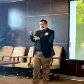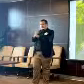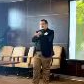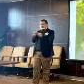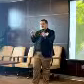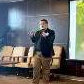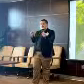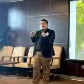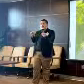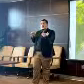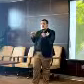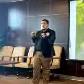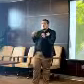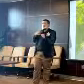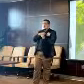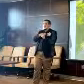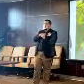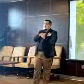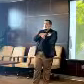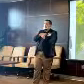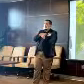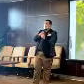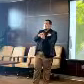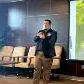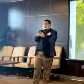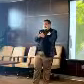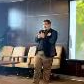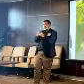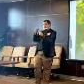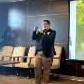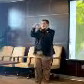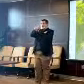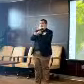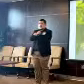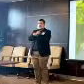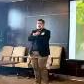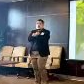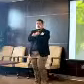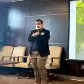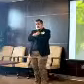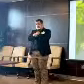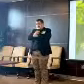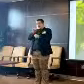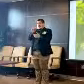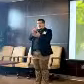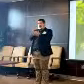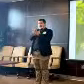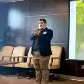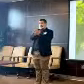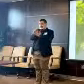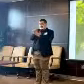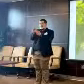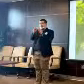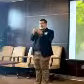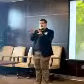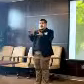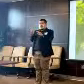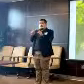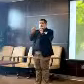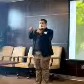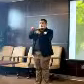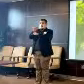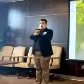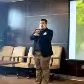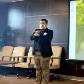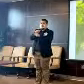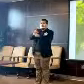safe. We grieved, and then we began our fight. This is what a cancer family does. We go to work